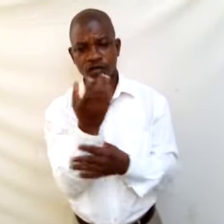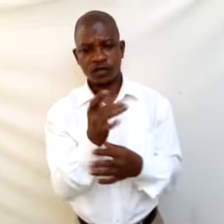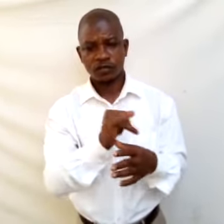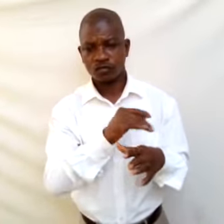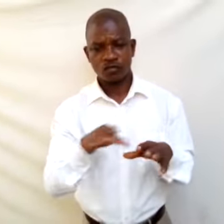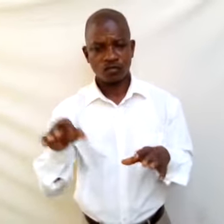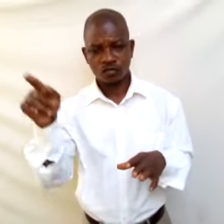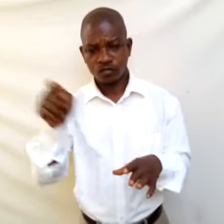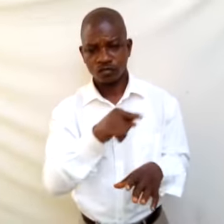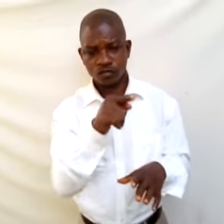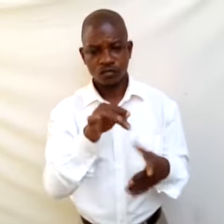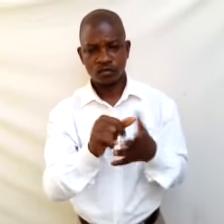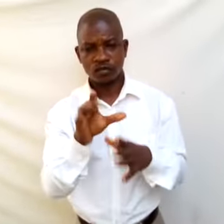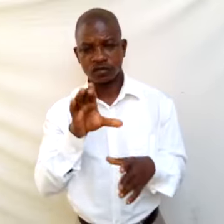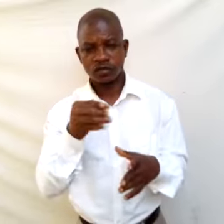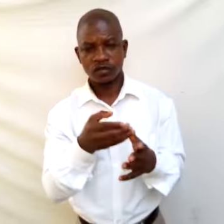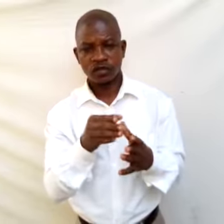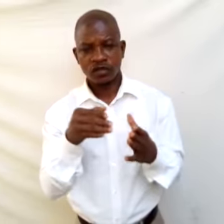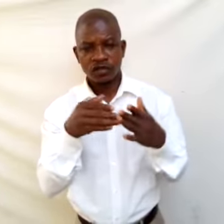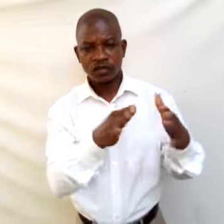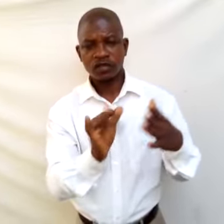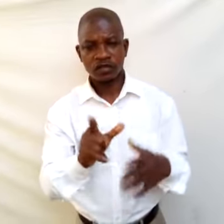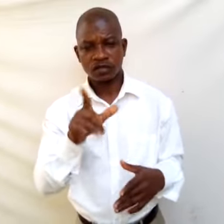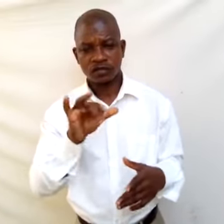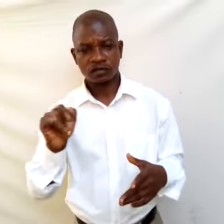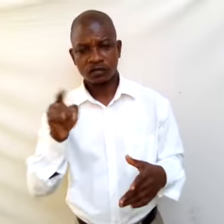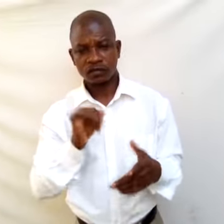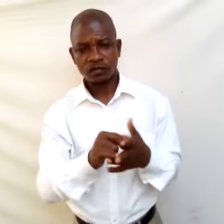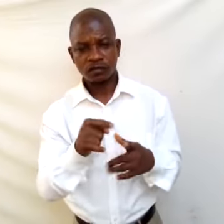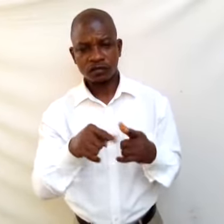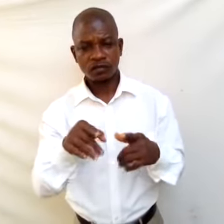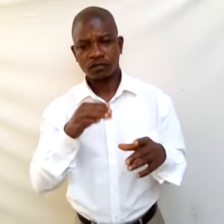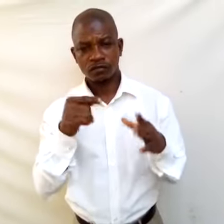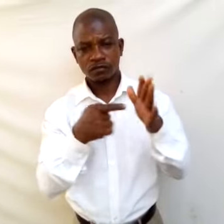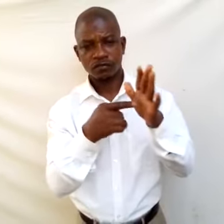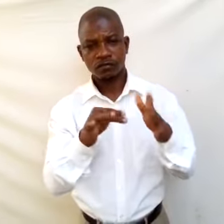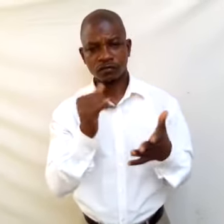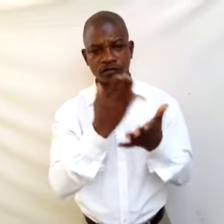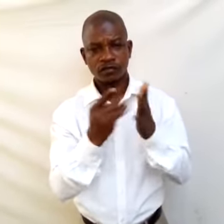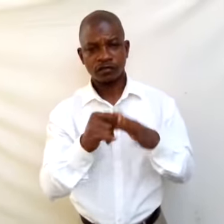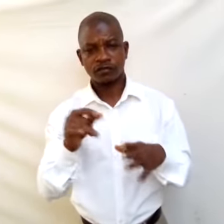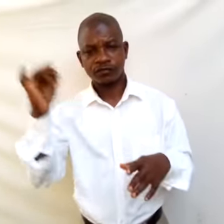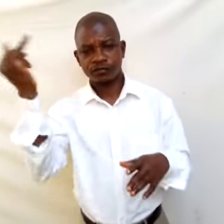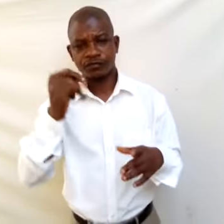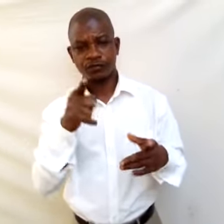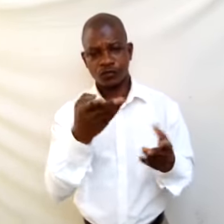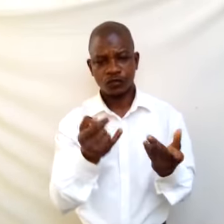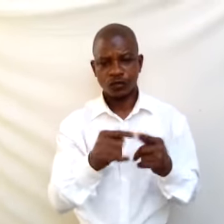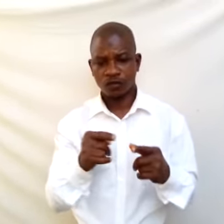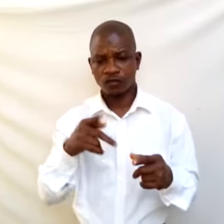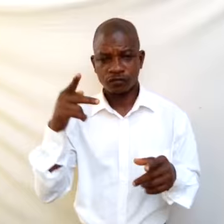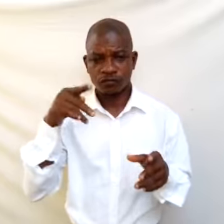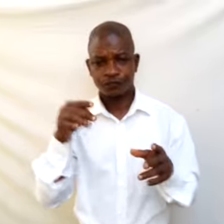guidelines. Use double guidelines to show parts of the diagram you want to show in plural